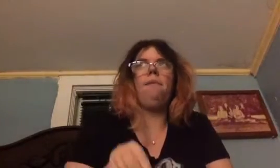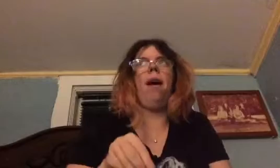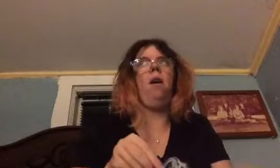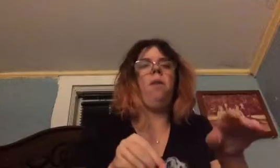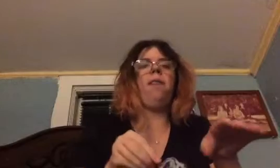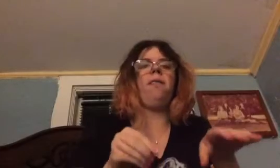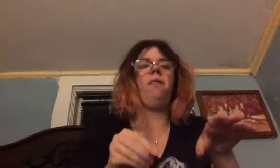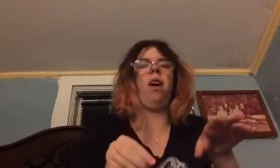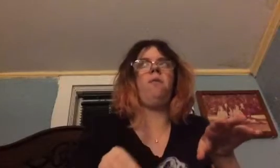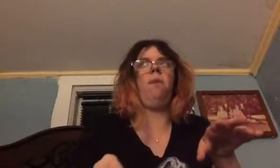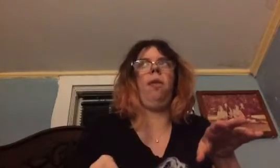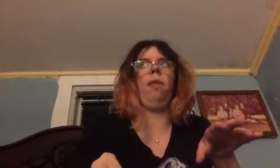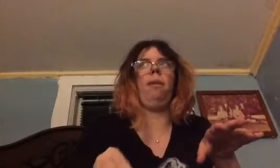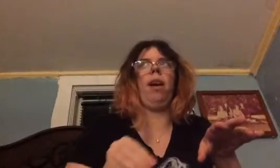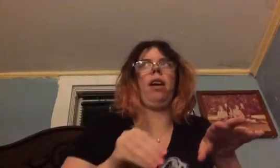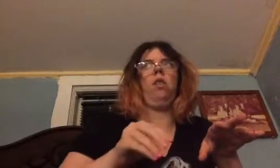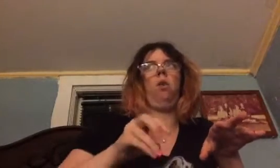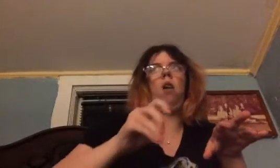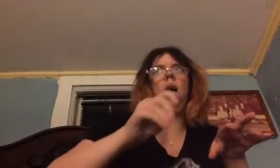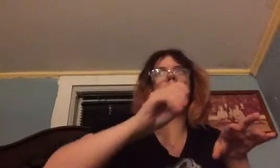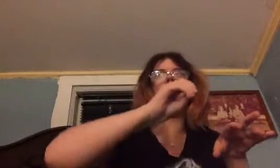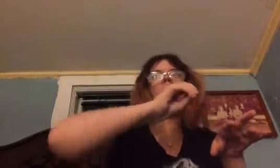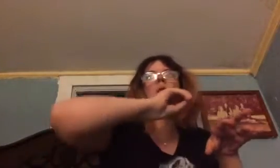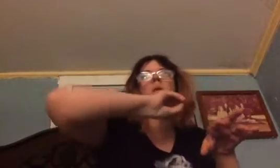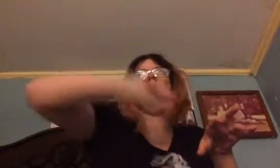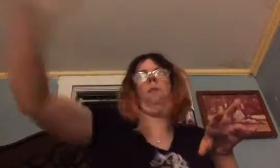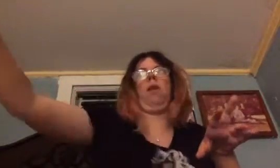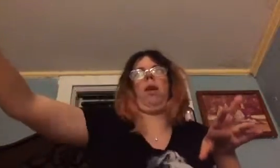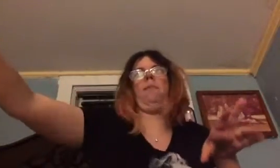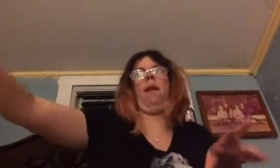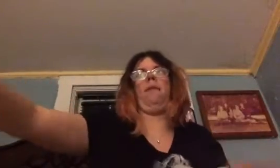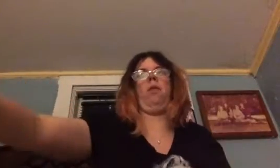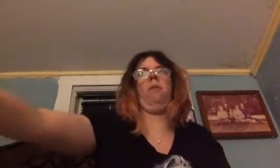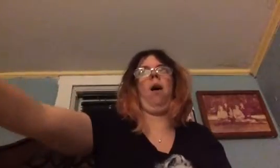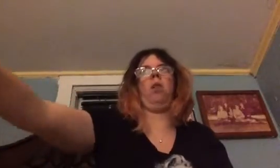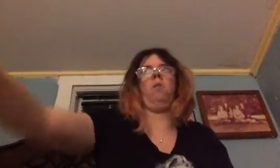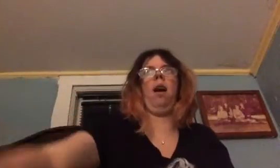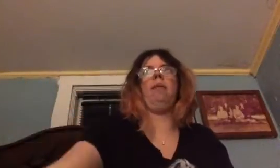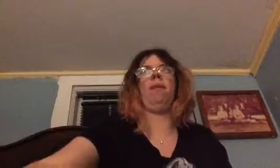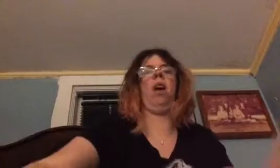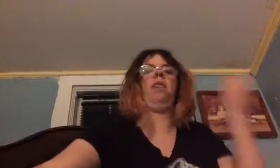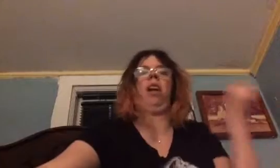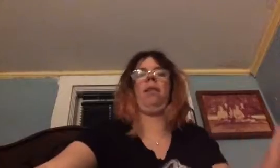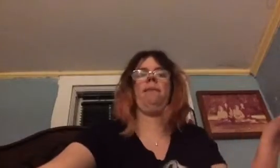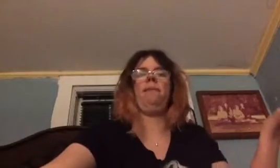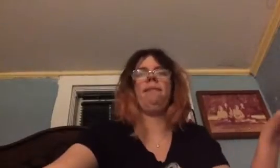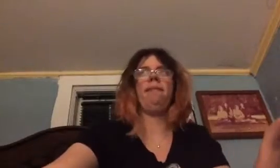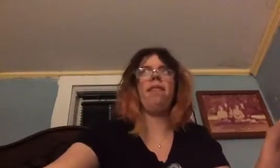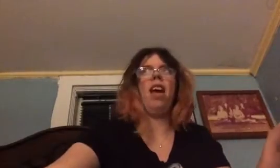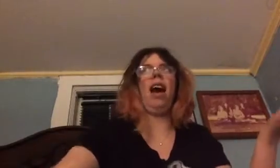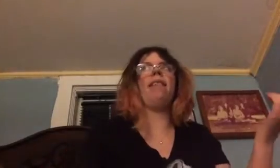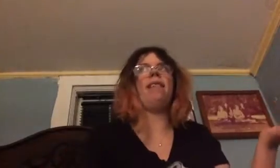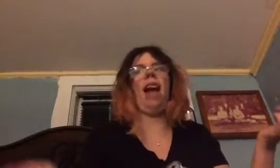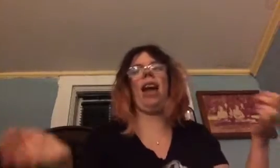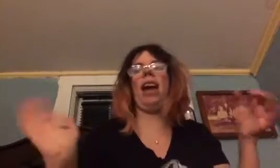But only if you watch both of them. Like, don't comment what you like better if you watch one but not the other. As I said, I kind of